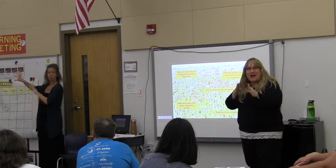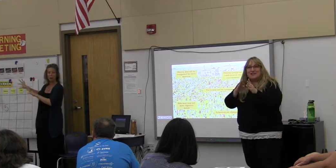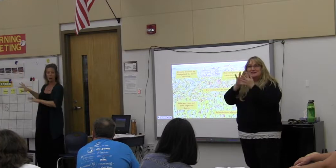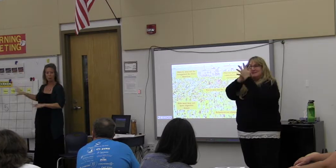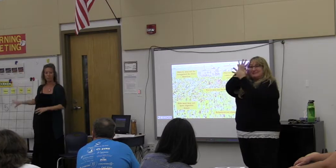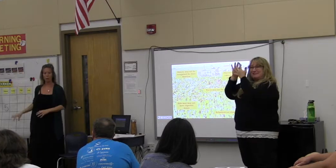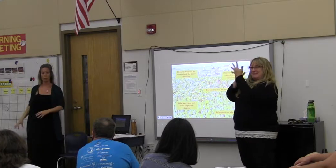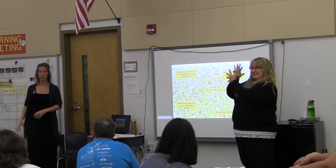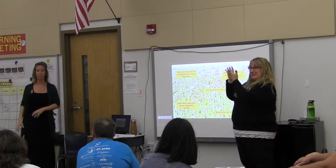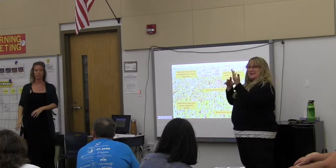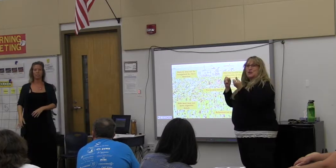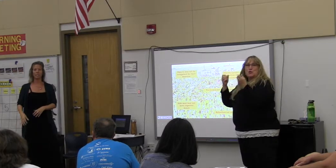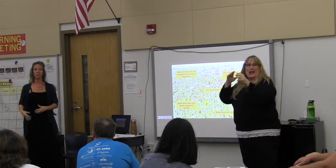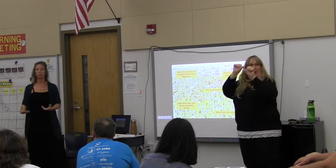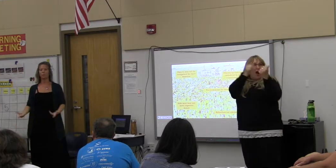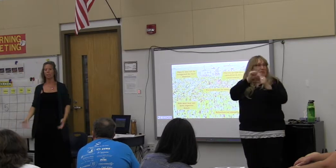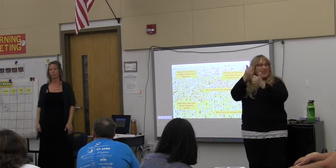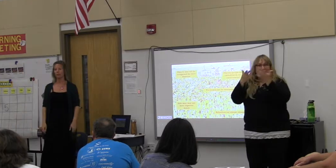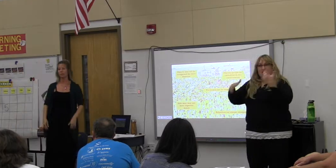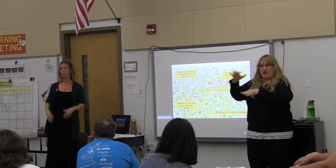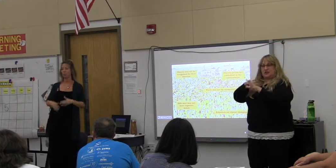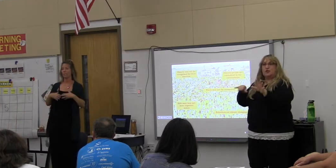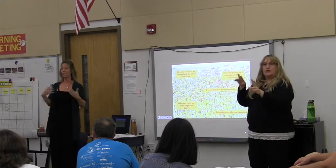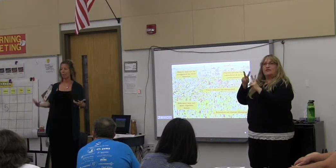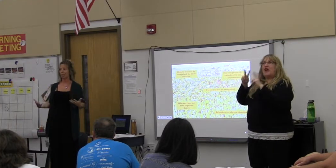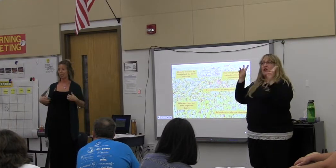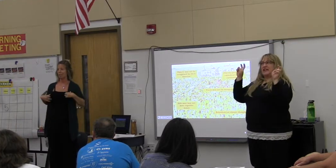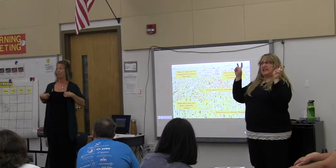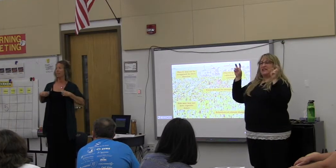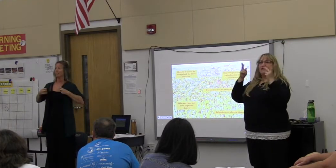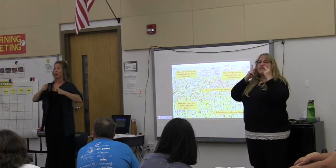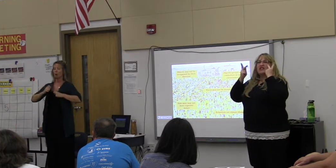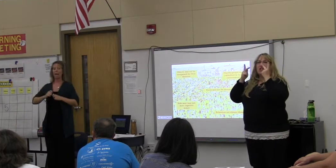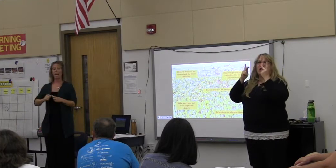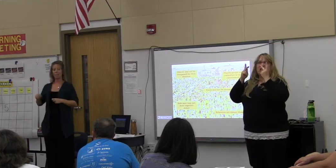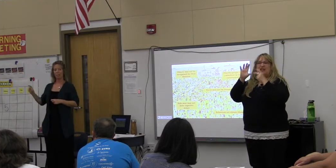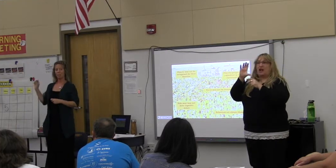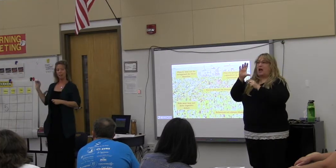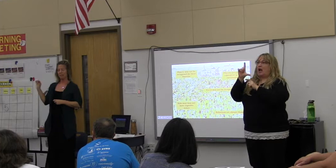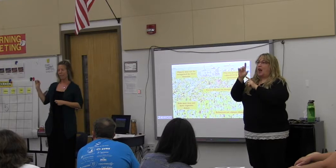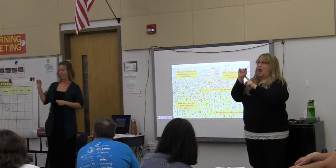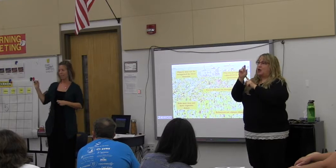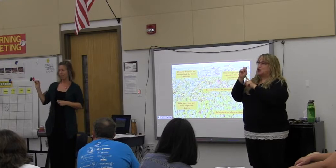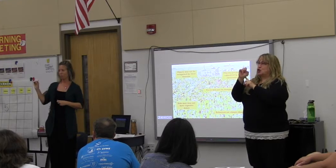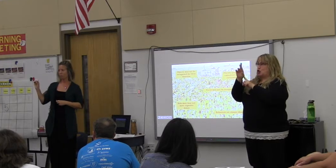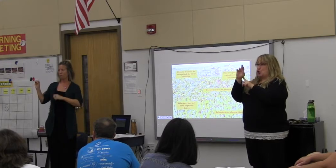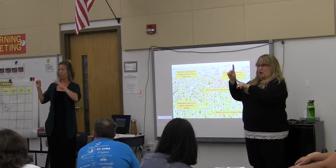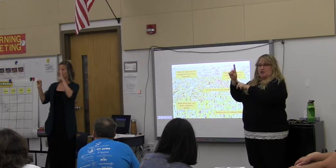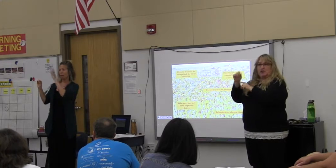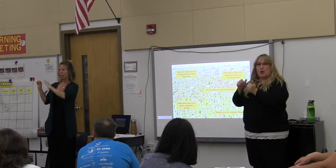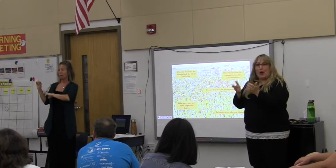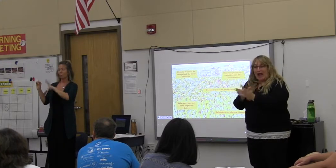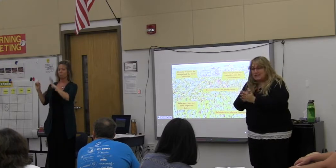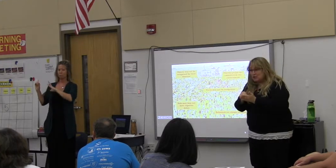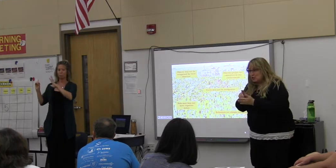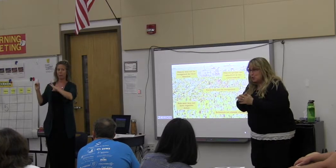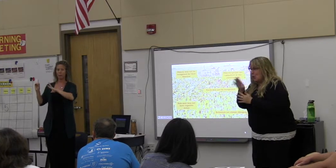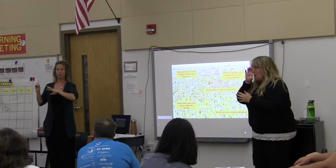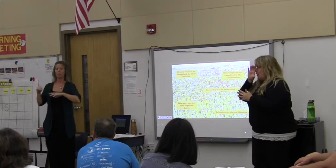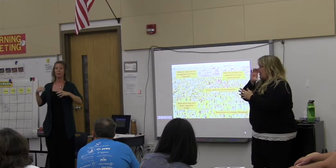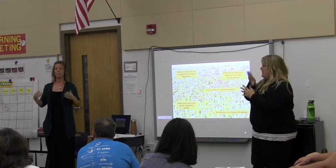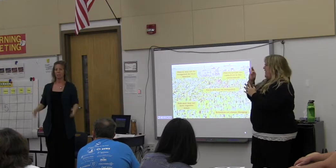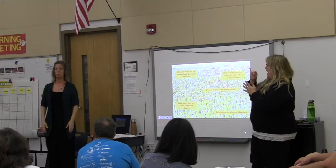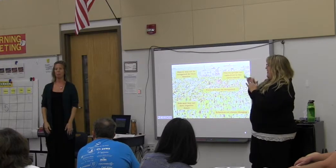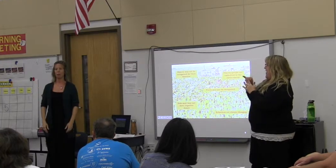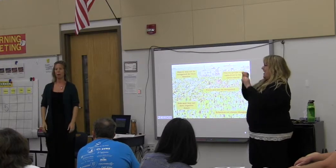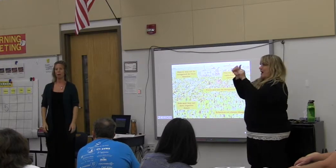there's multiple objects all around. We would say it's very visually cluttered. So having them find that item amongst that